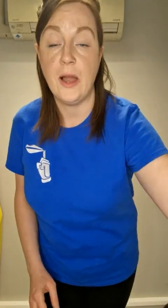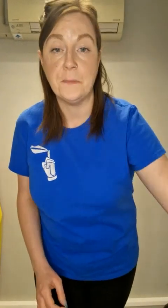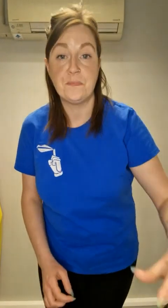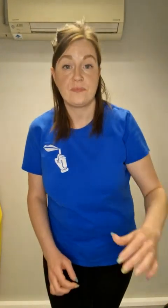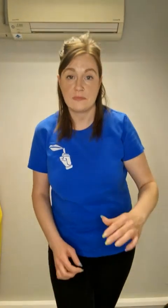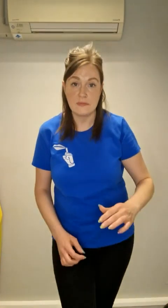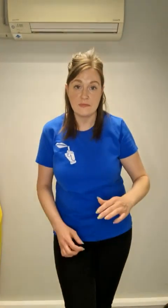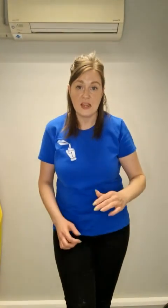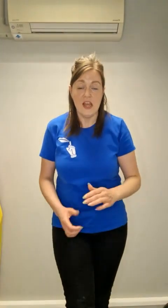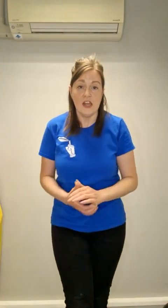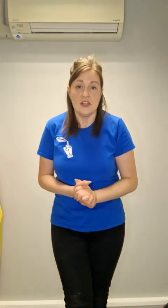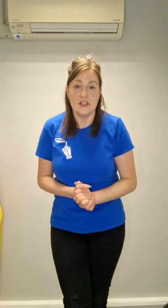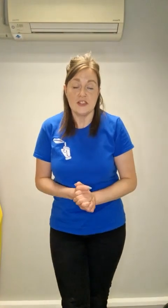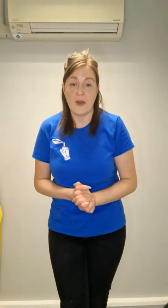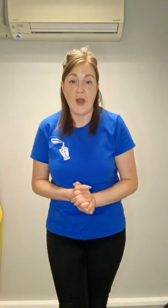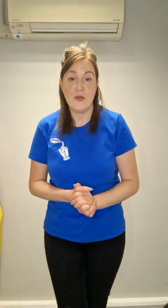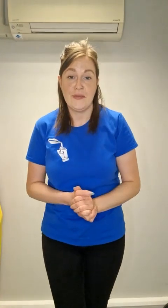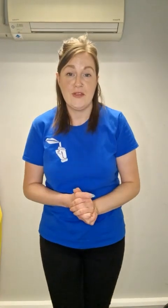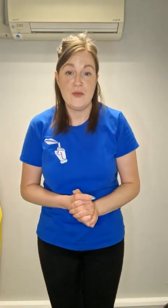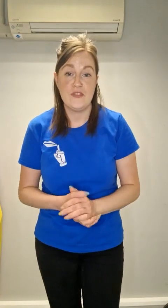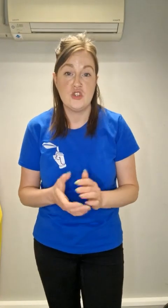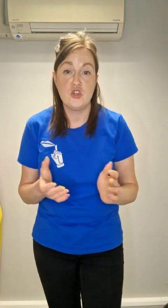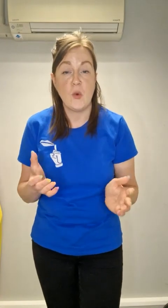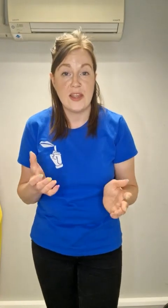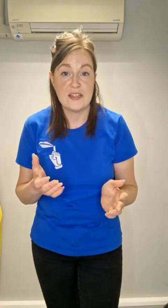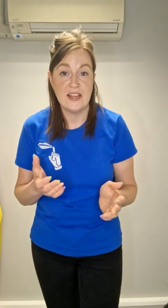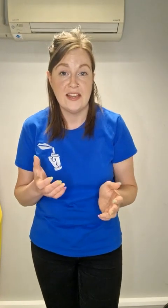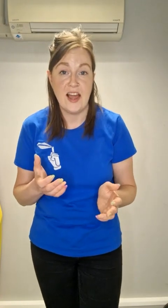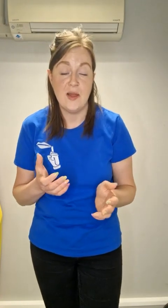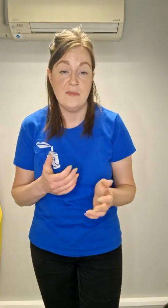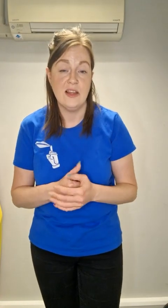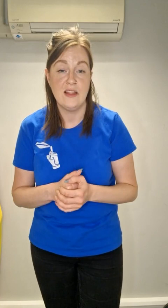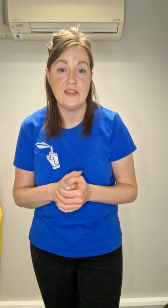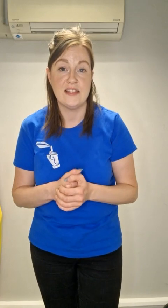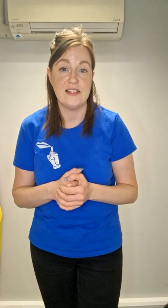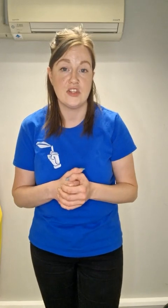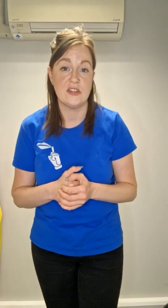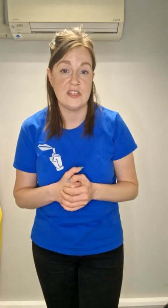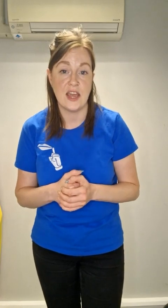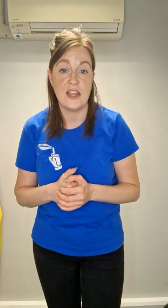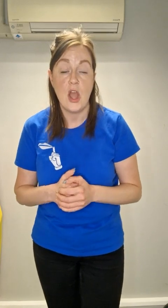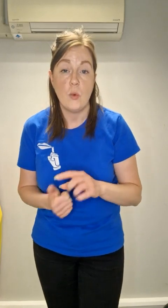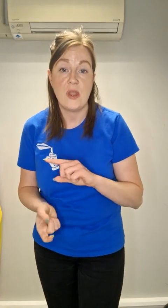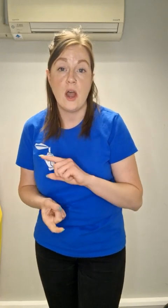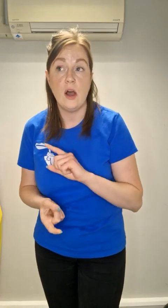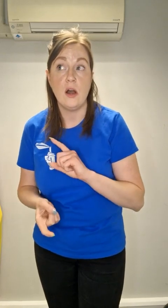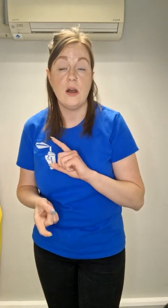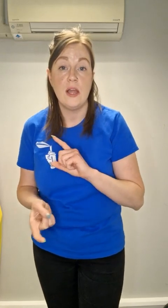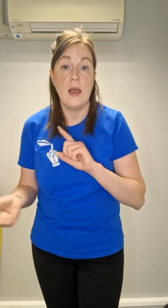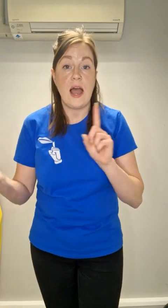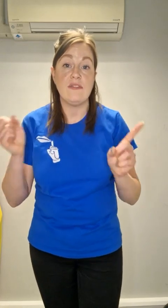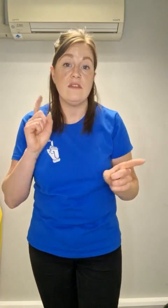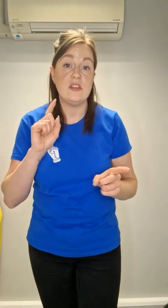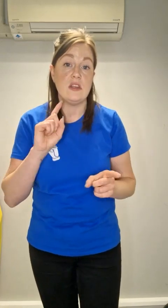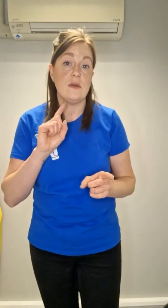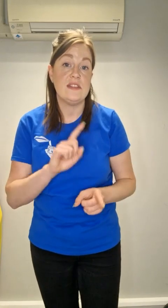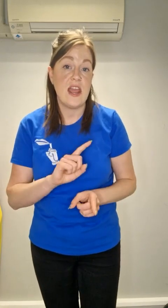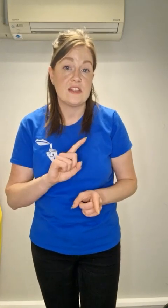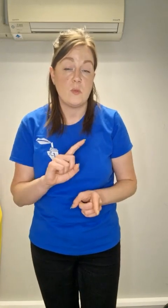well. So I hope that you've enjoyed this session today. We are having videos next